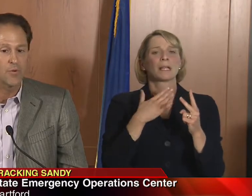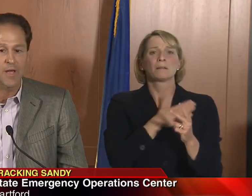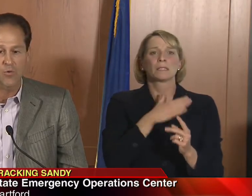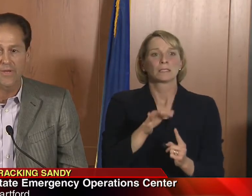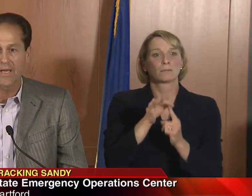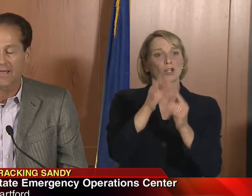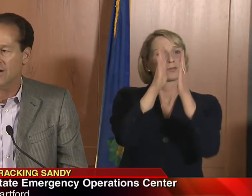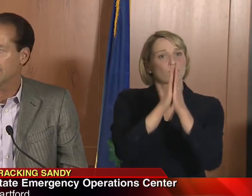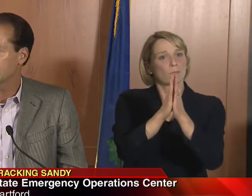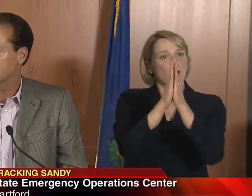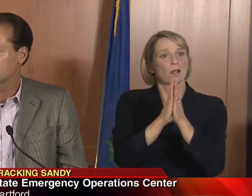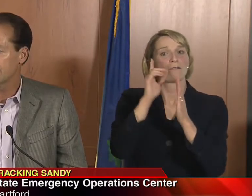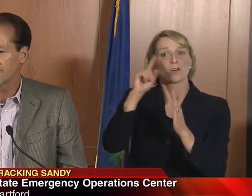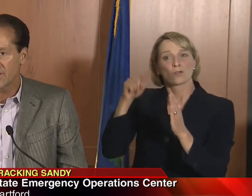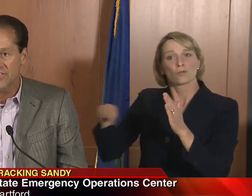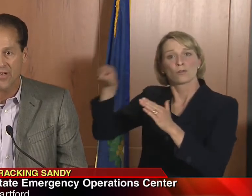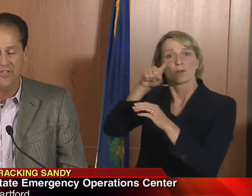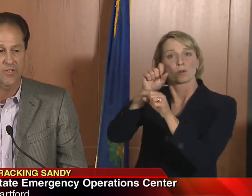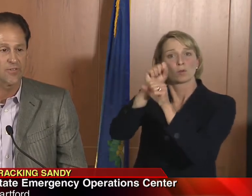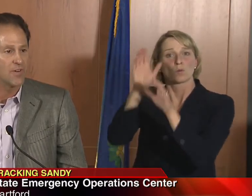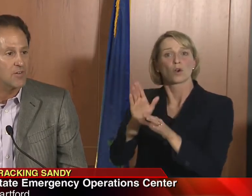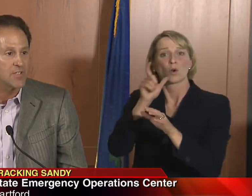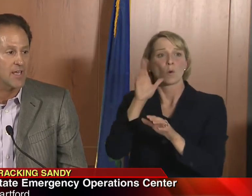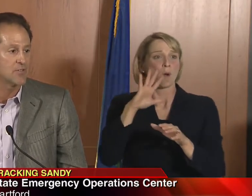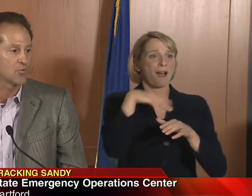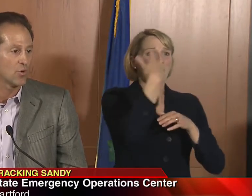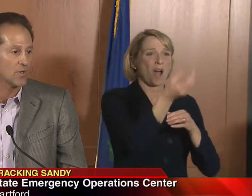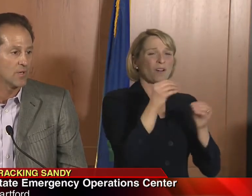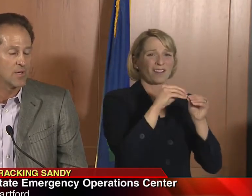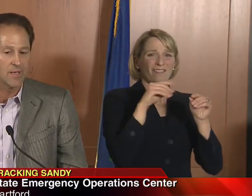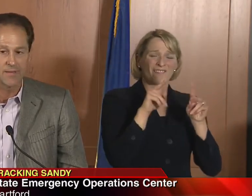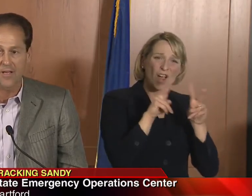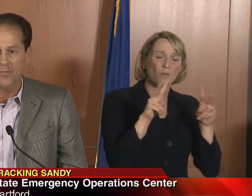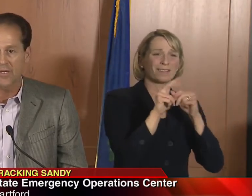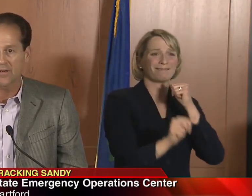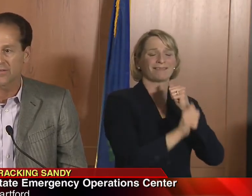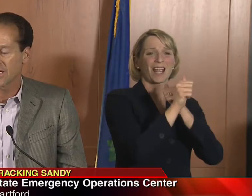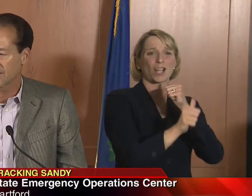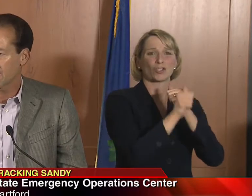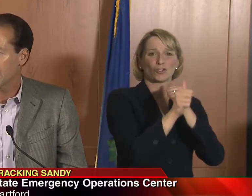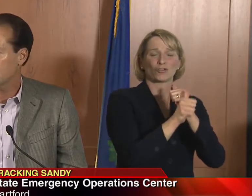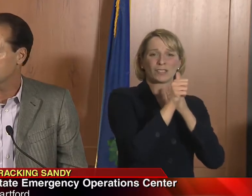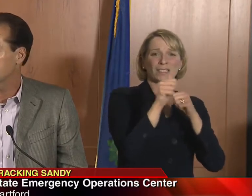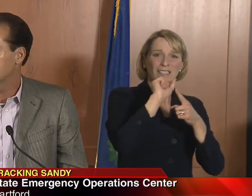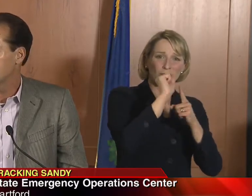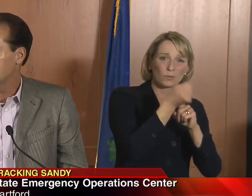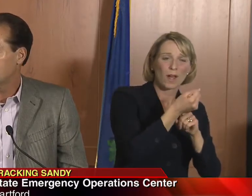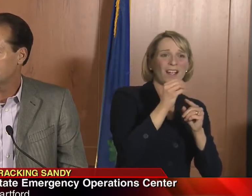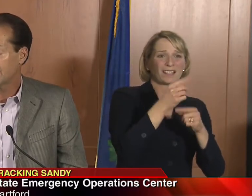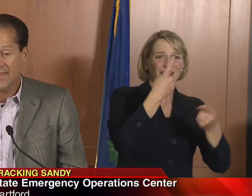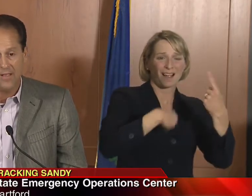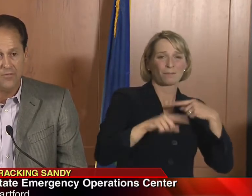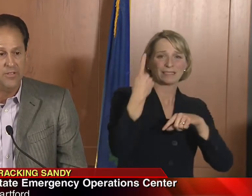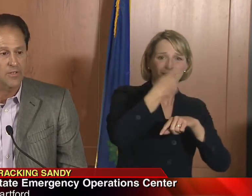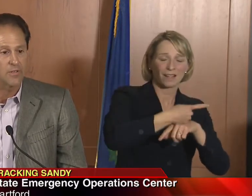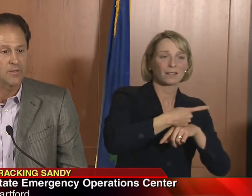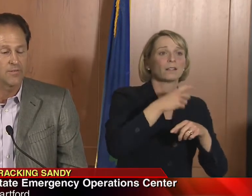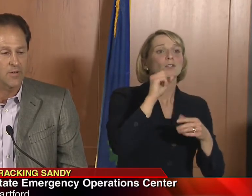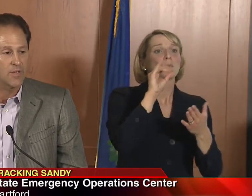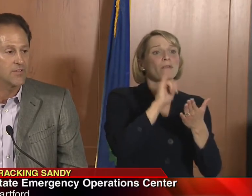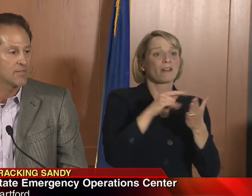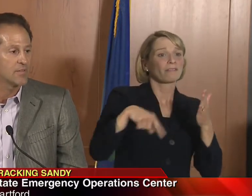the people that will be getting out into some very treacherous, very dangerous work in the coming years, the coming hours. That they can